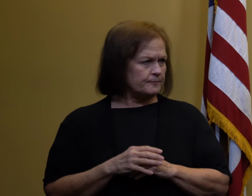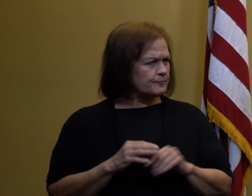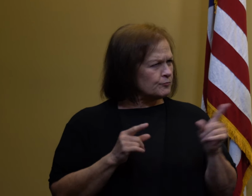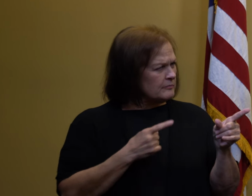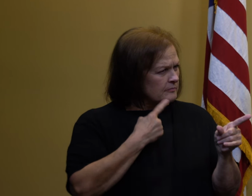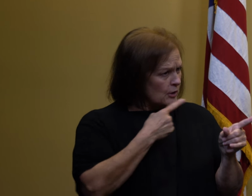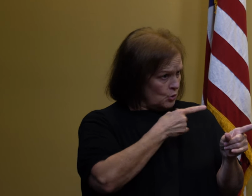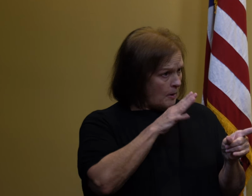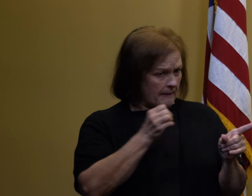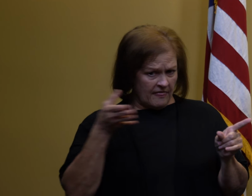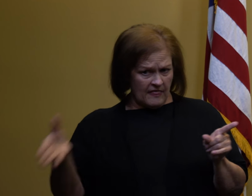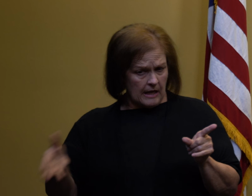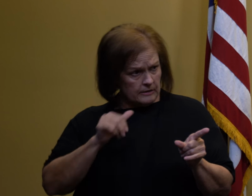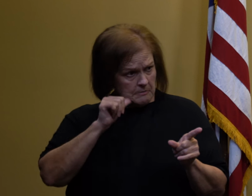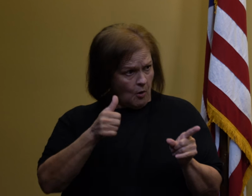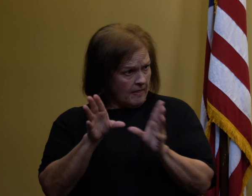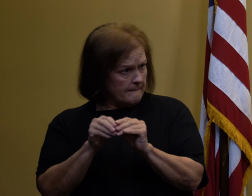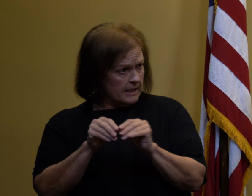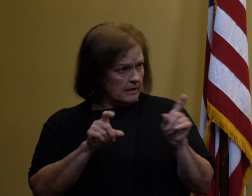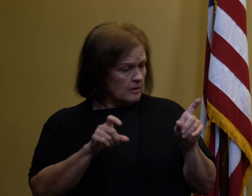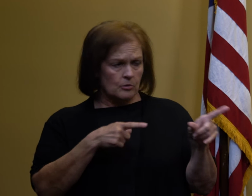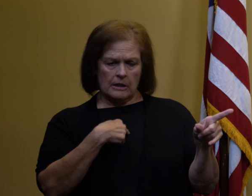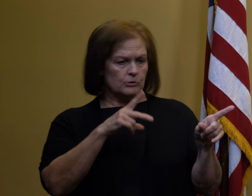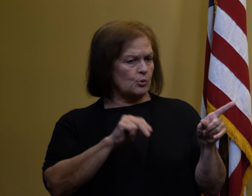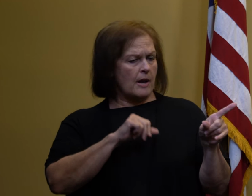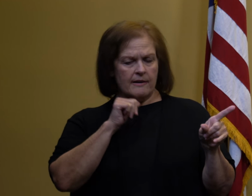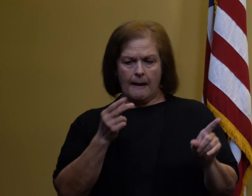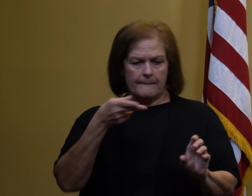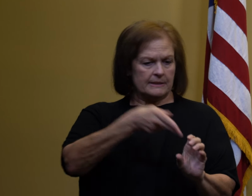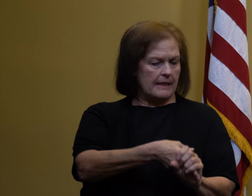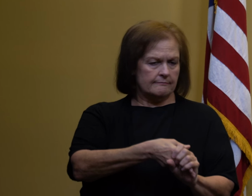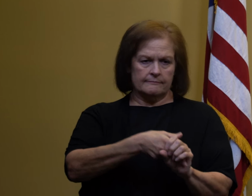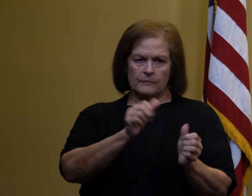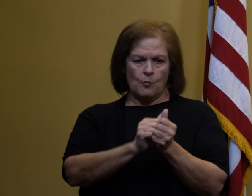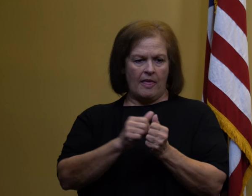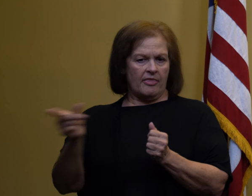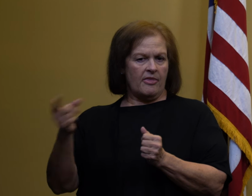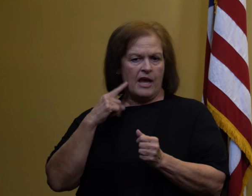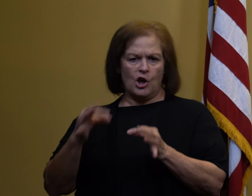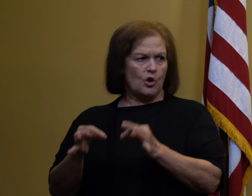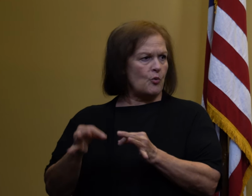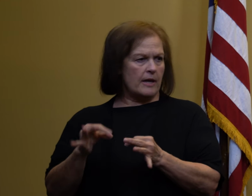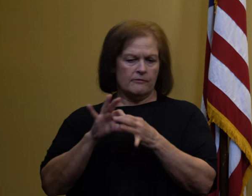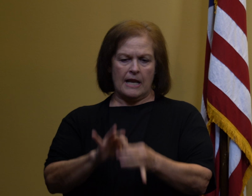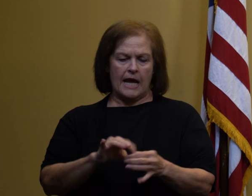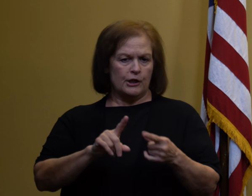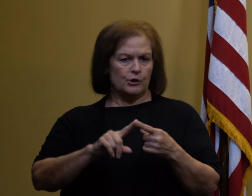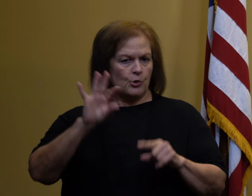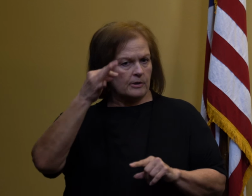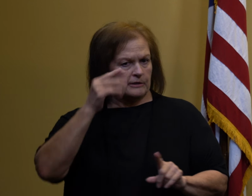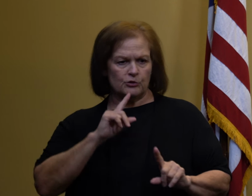you mentioned, were you gonna be there tomorrow or not? I had meant to ask that question. I do not participate in hearings relative to the consent decree.